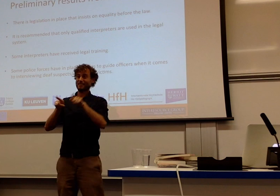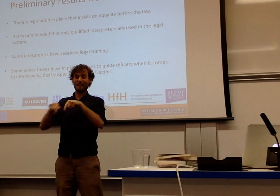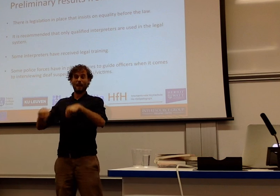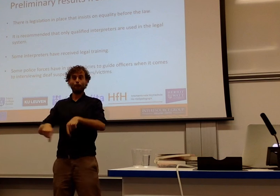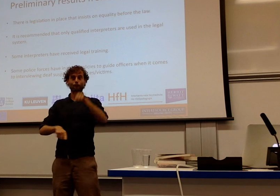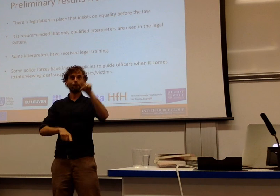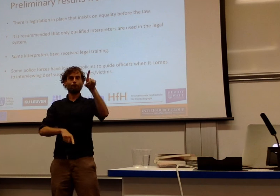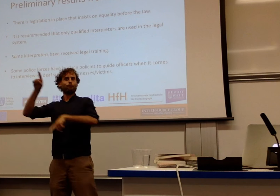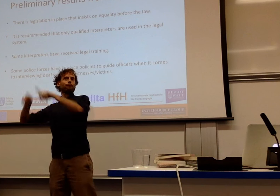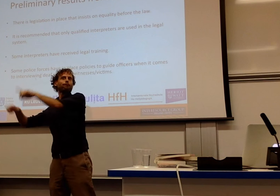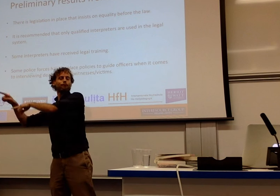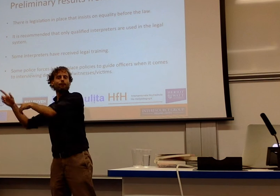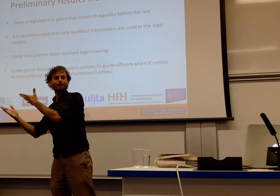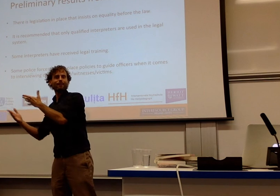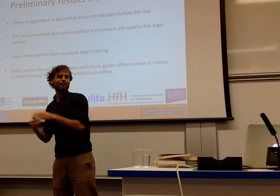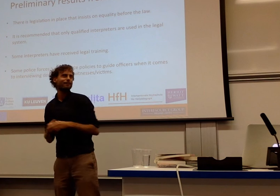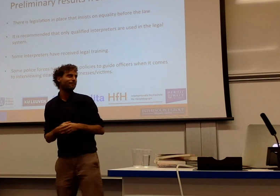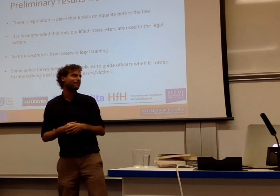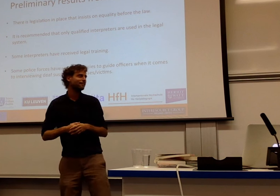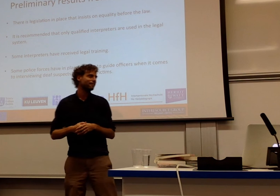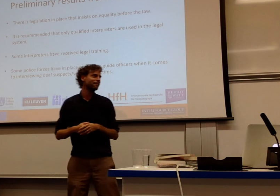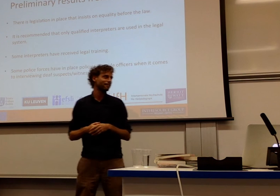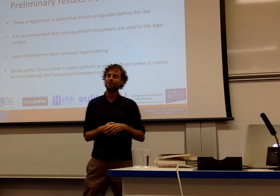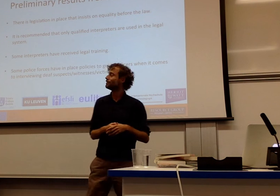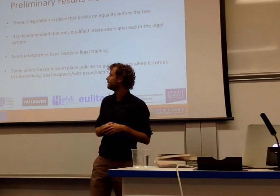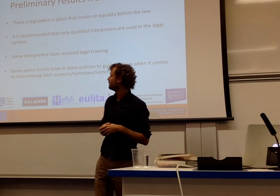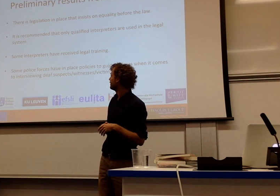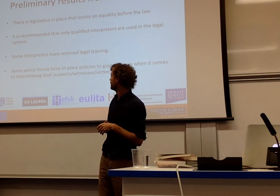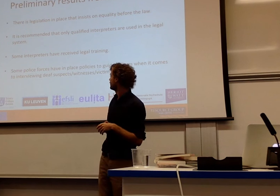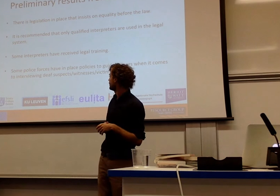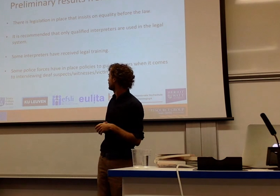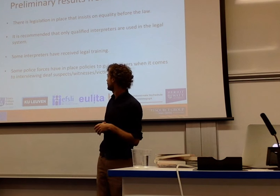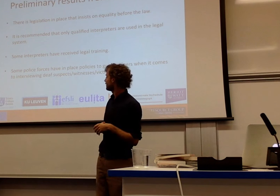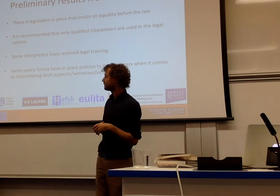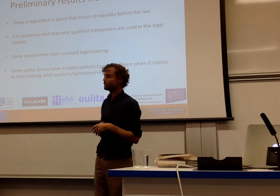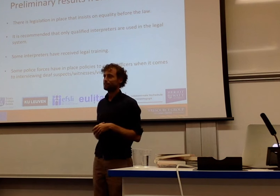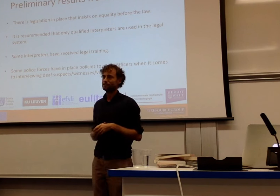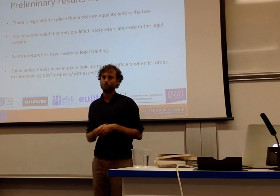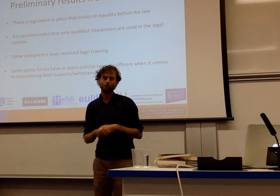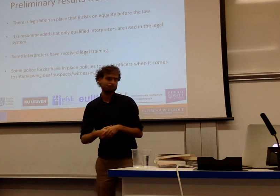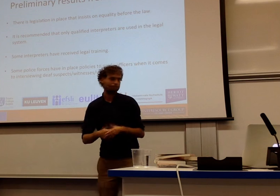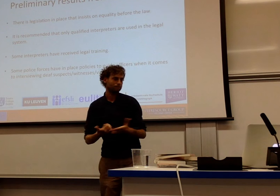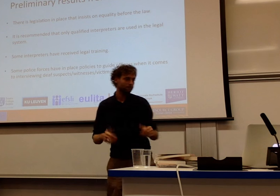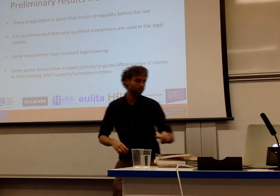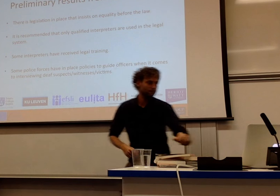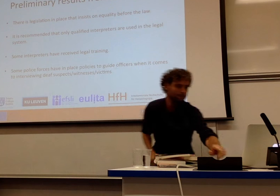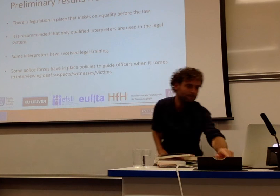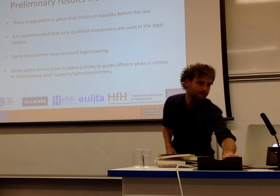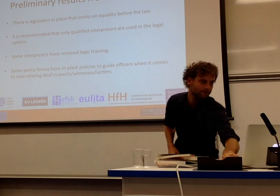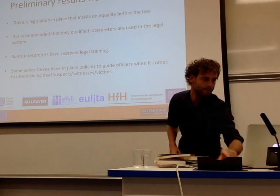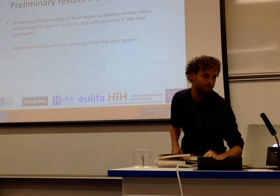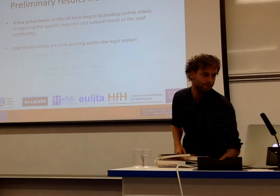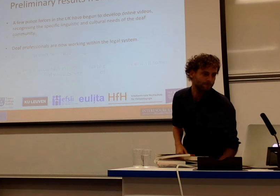it's been said before, it's a very, very varied picture that we're receiving from around the country when it comes to